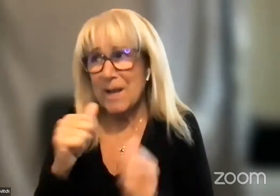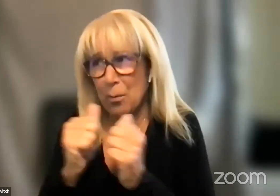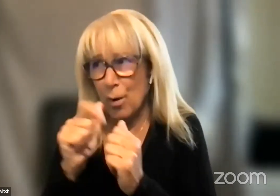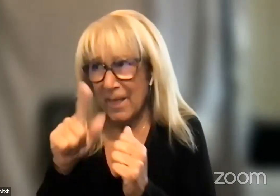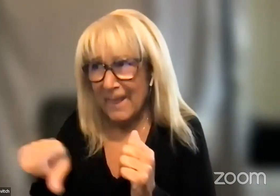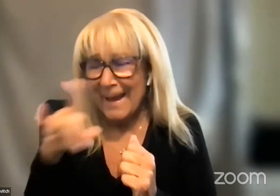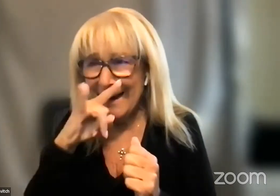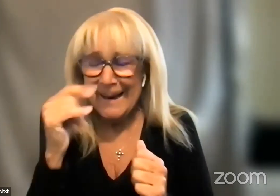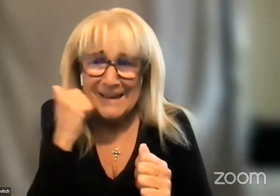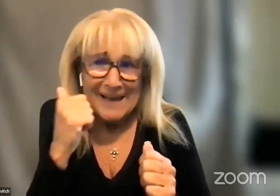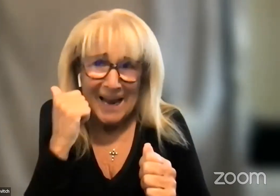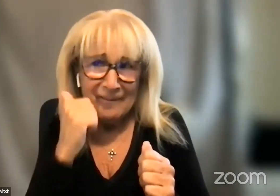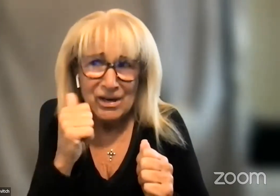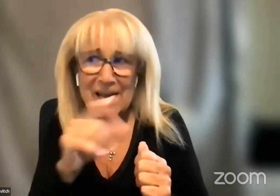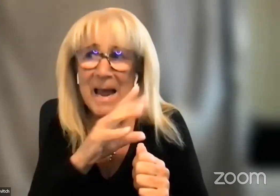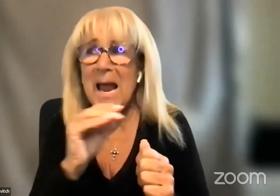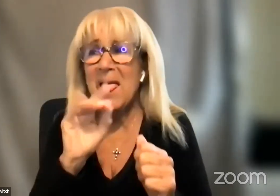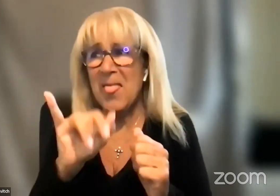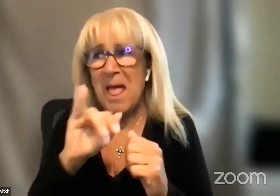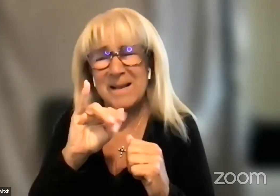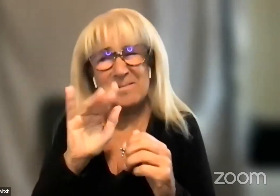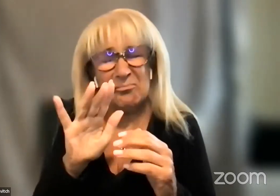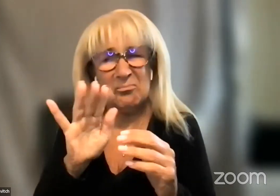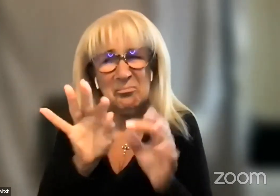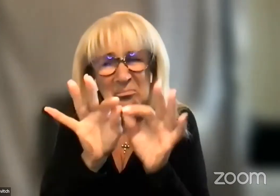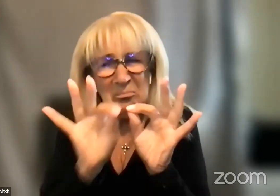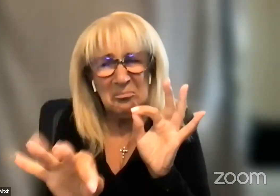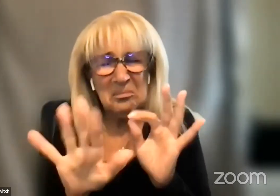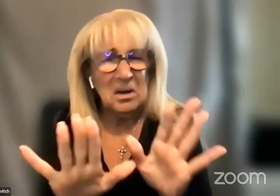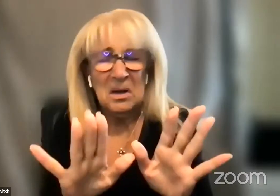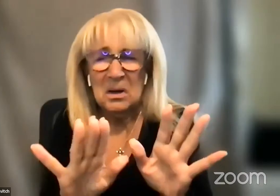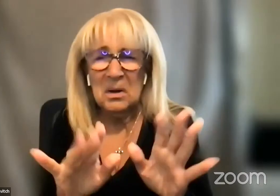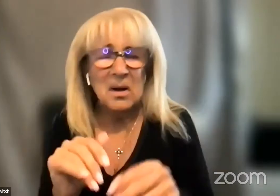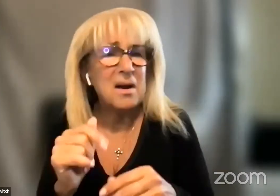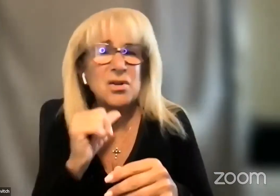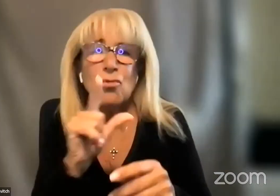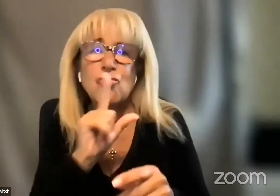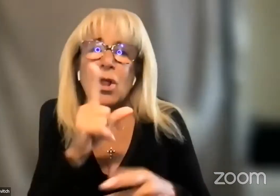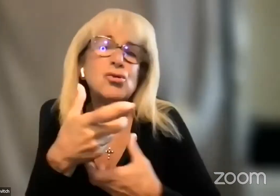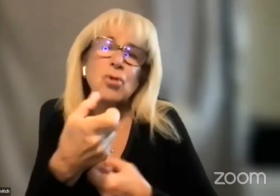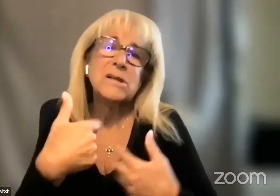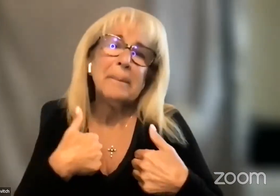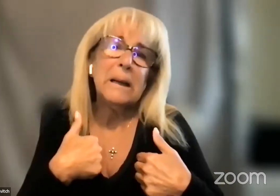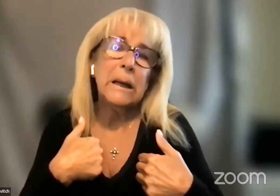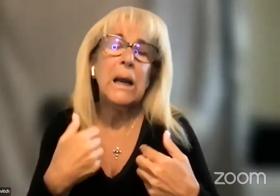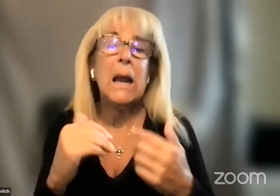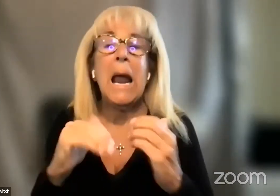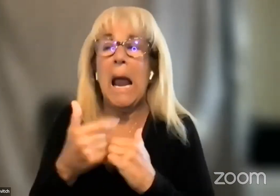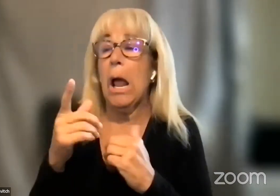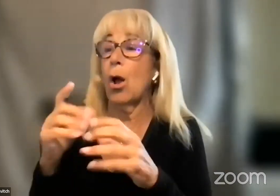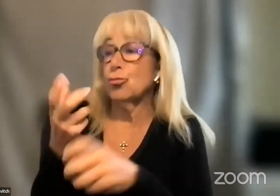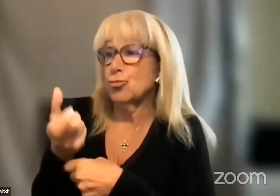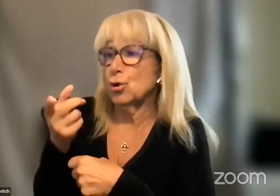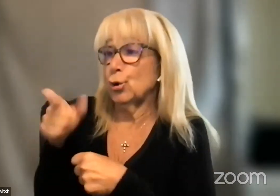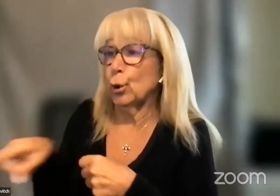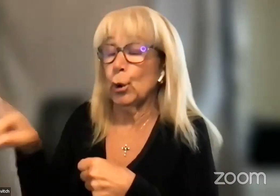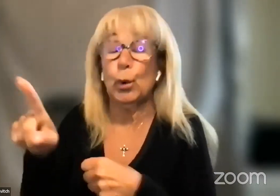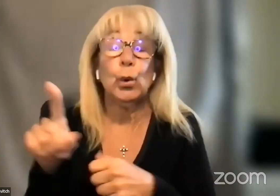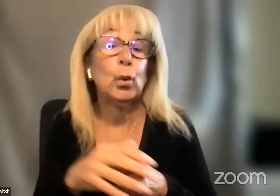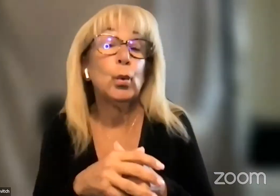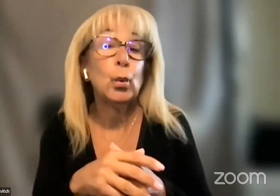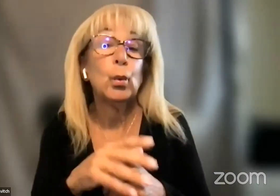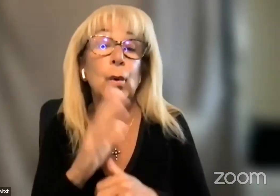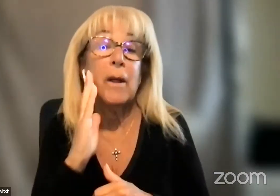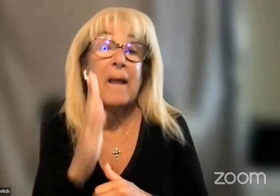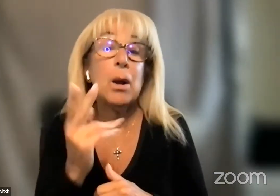still have to build it from the beginning of the day. So that's something to give account for. They're gonna see